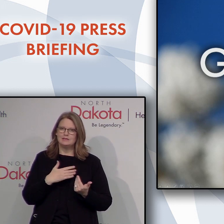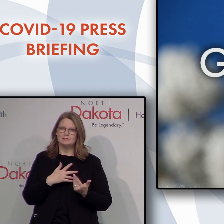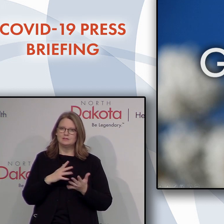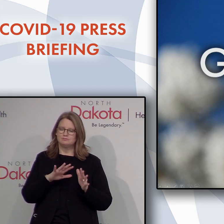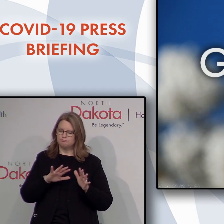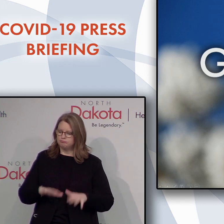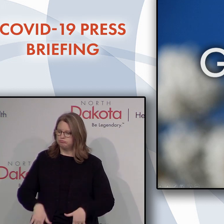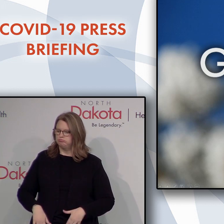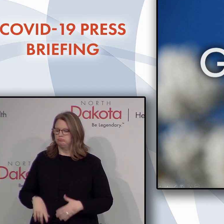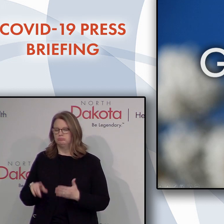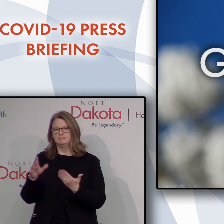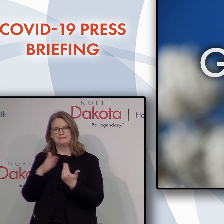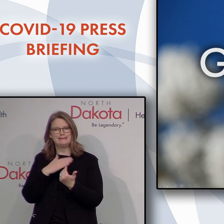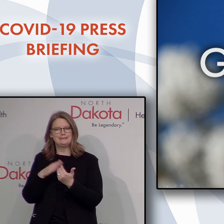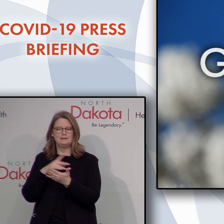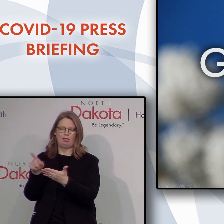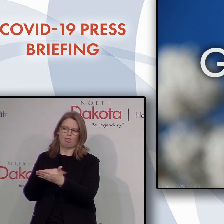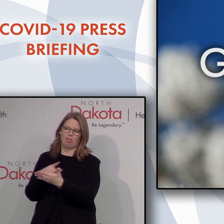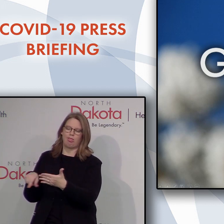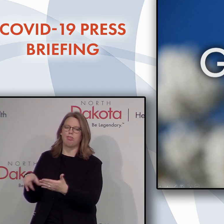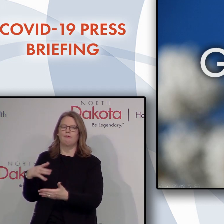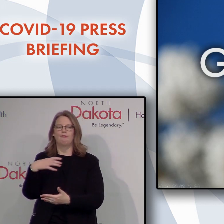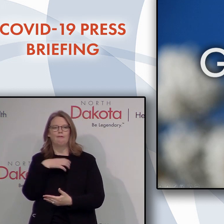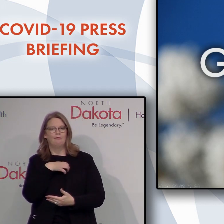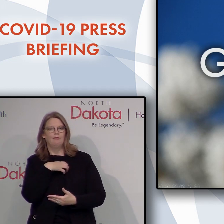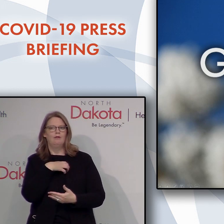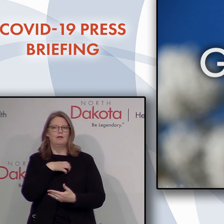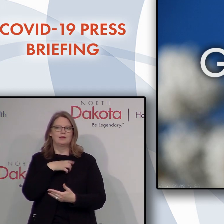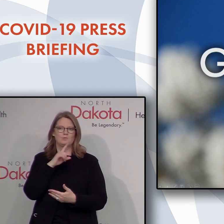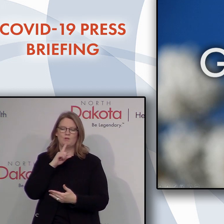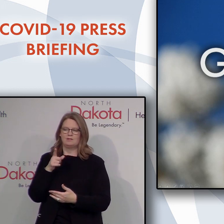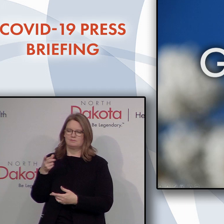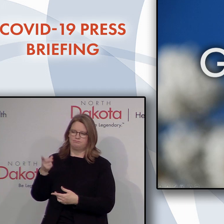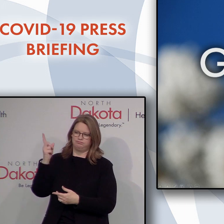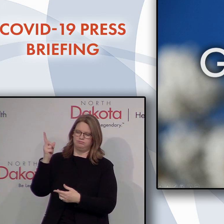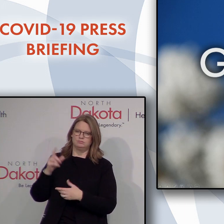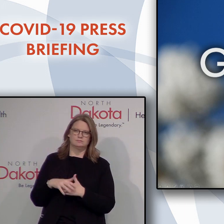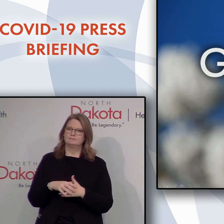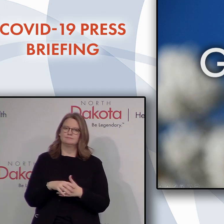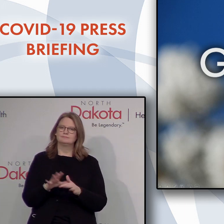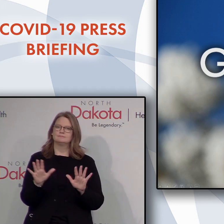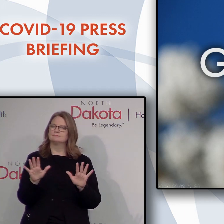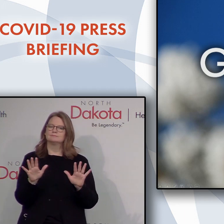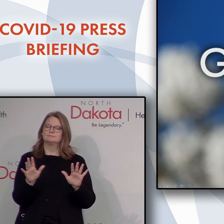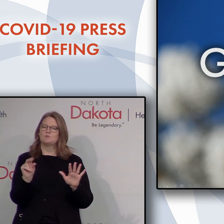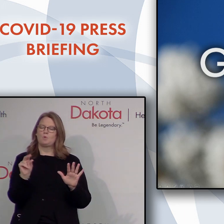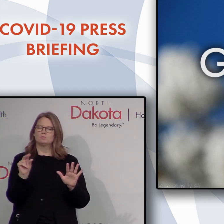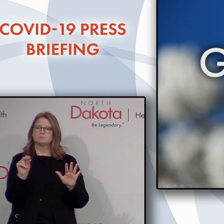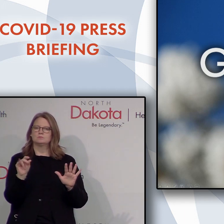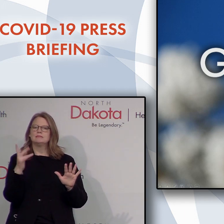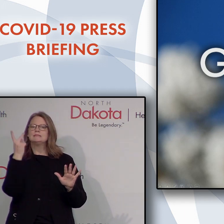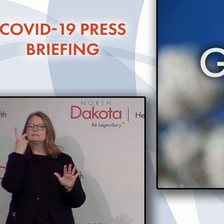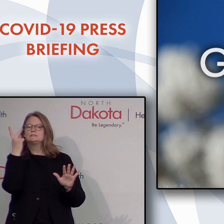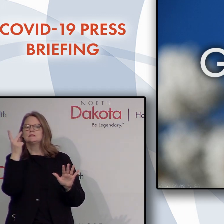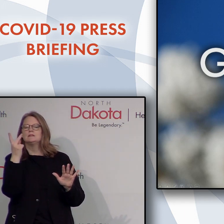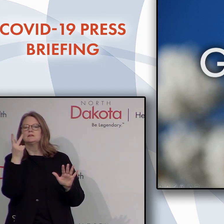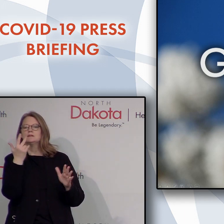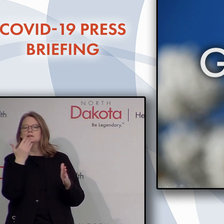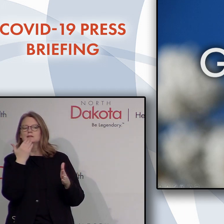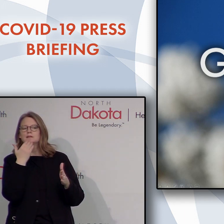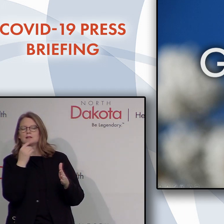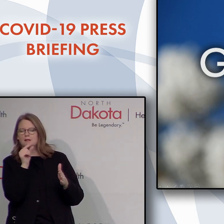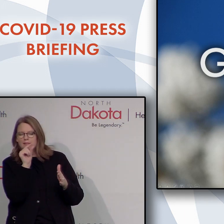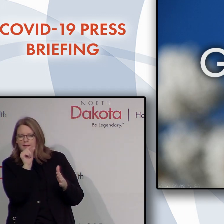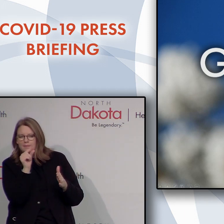all too easy to criticize, to complain, and to rebuke. Let us try instead to see that even a small amount of good in a